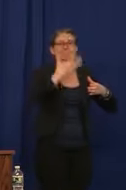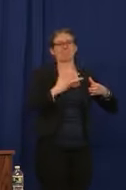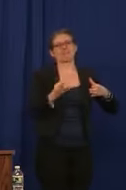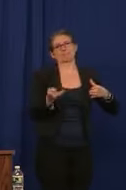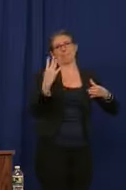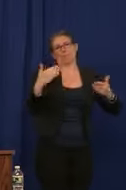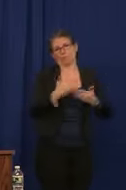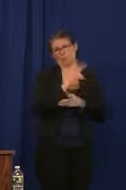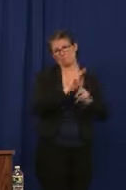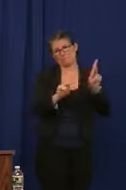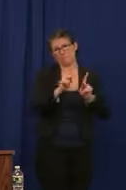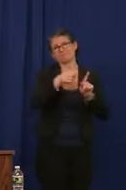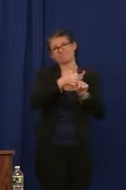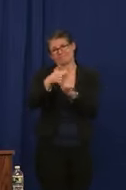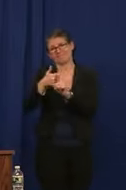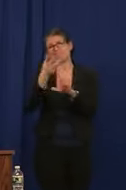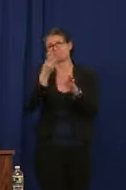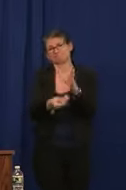passed away.